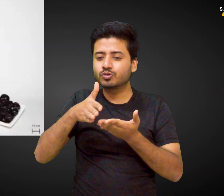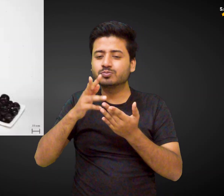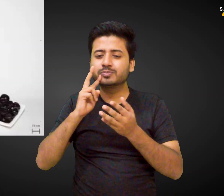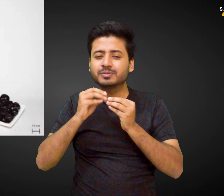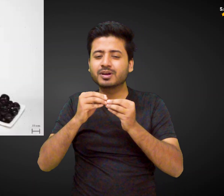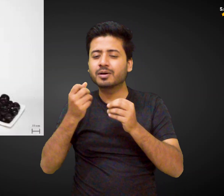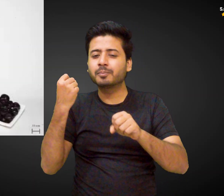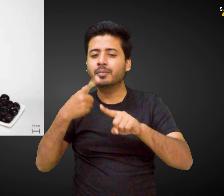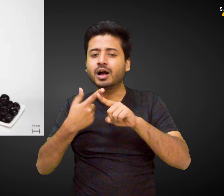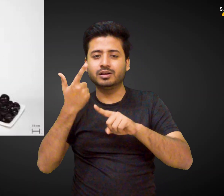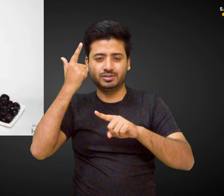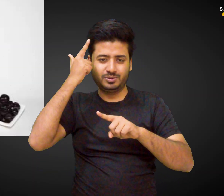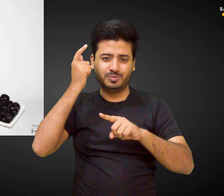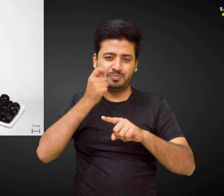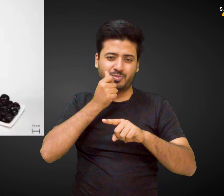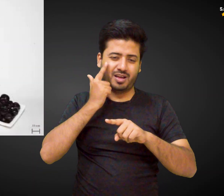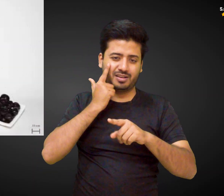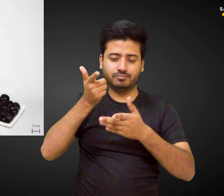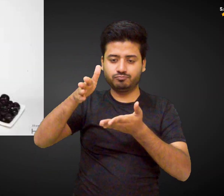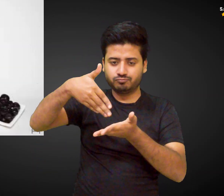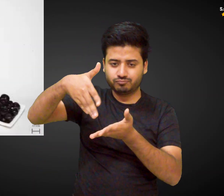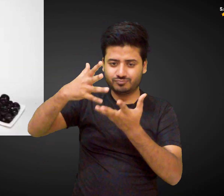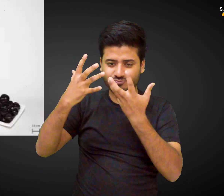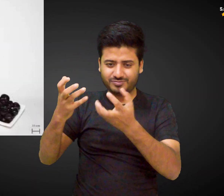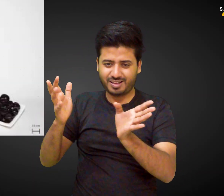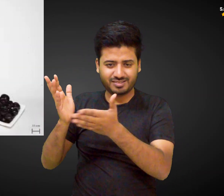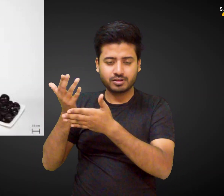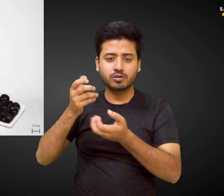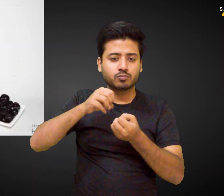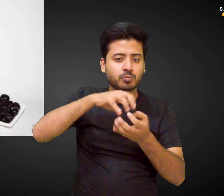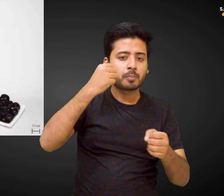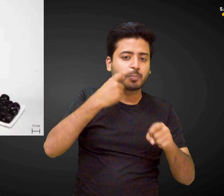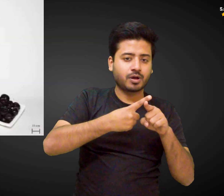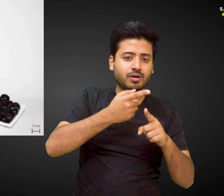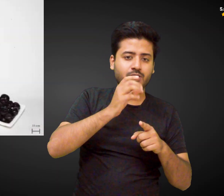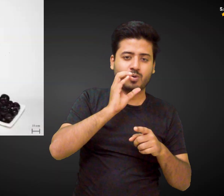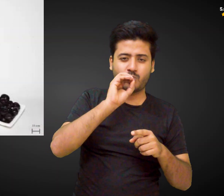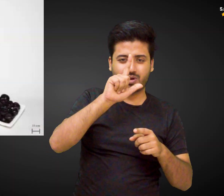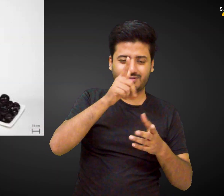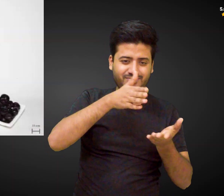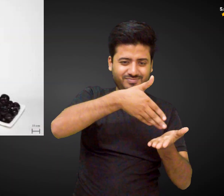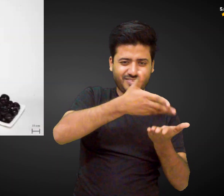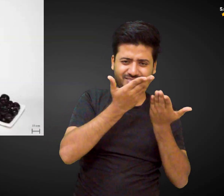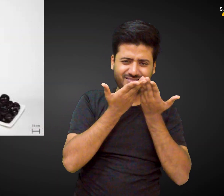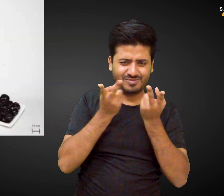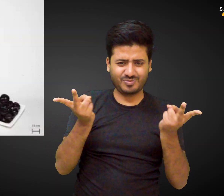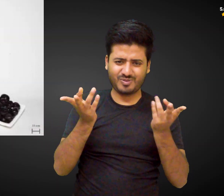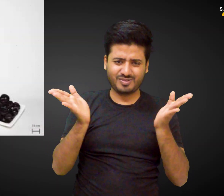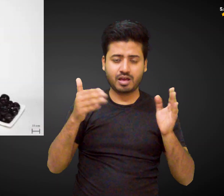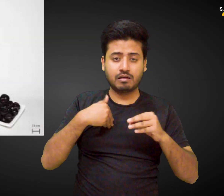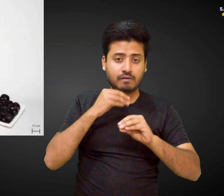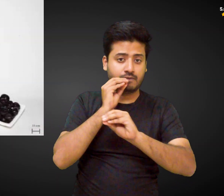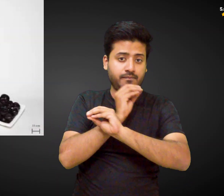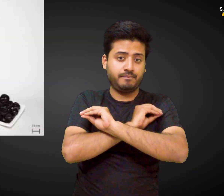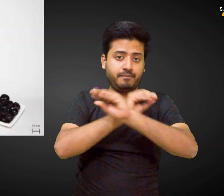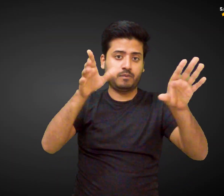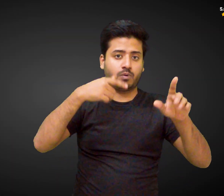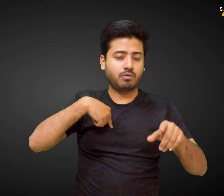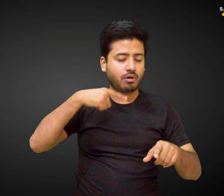body from aging and disease. How olive oil consumption and a healthy lifestyle affect aging. Olive oil's anti-aging effects are